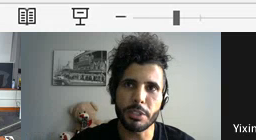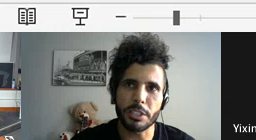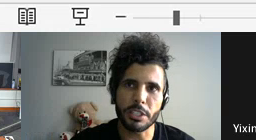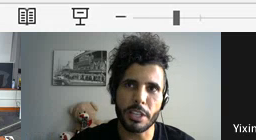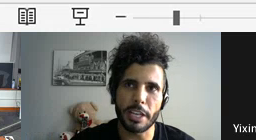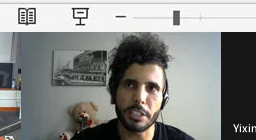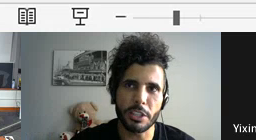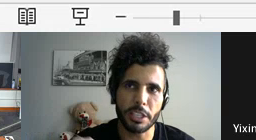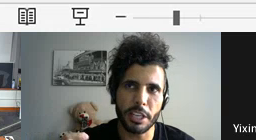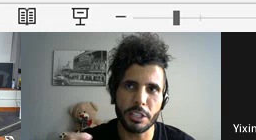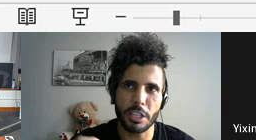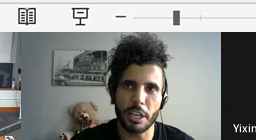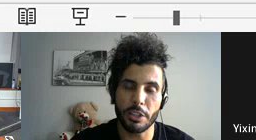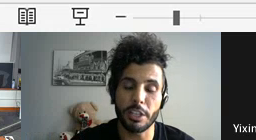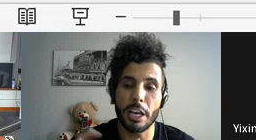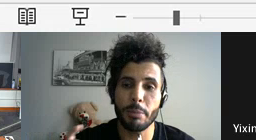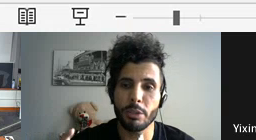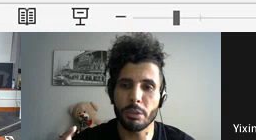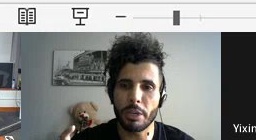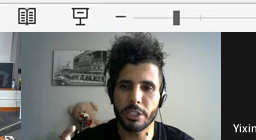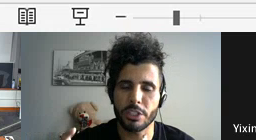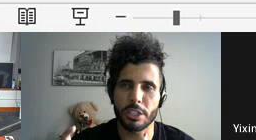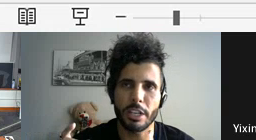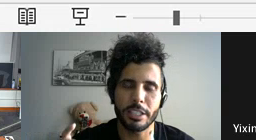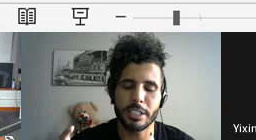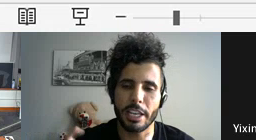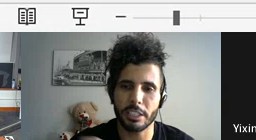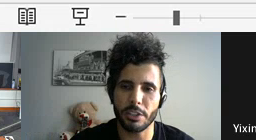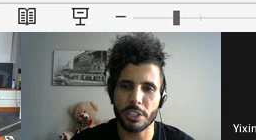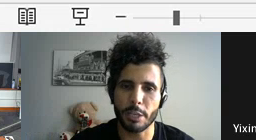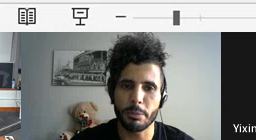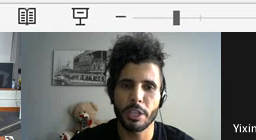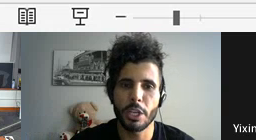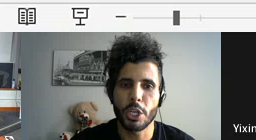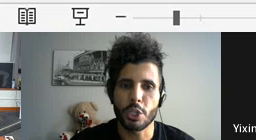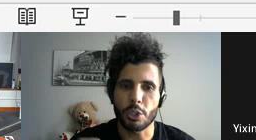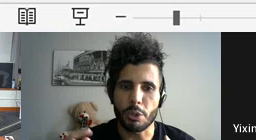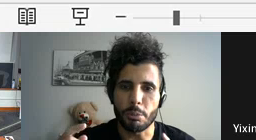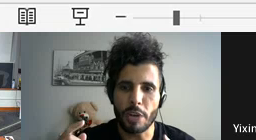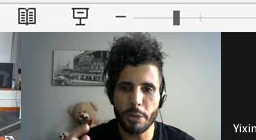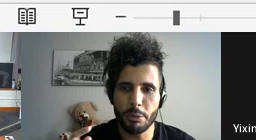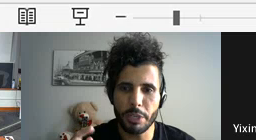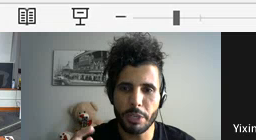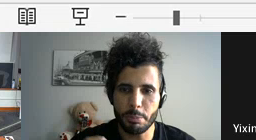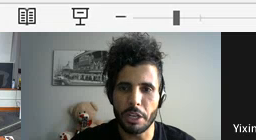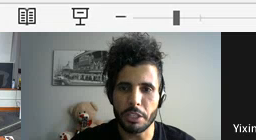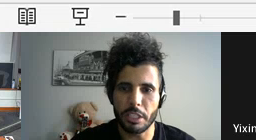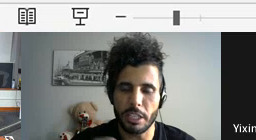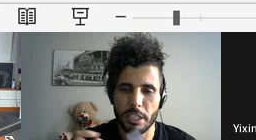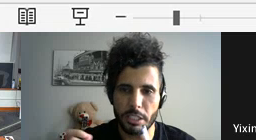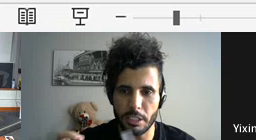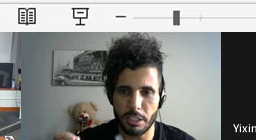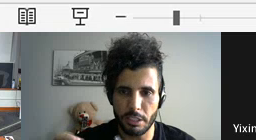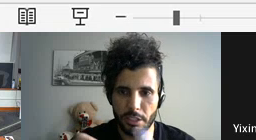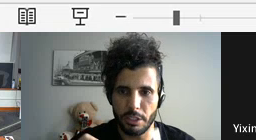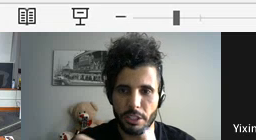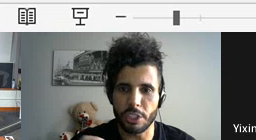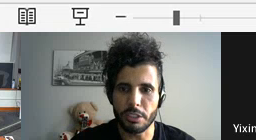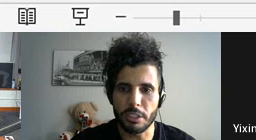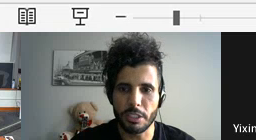difference is that in the case, the non-manual markers are not exactly the same. So the brow raise part is shared.